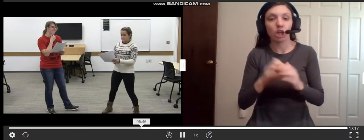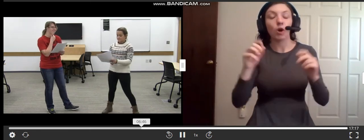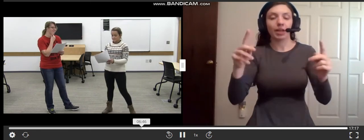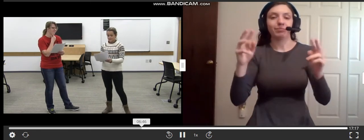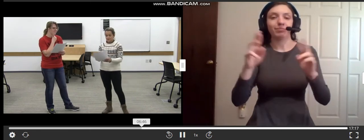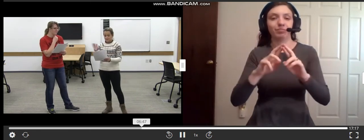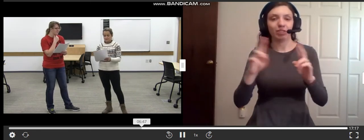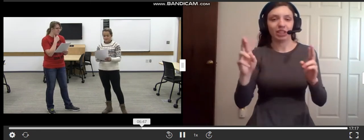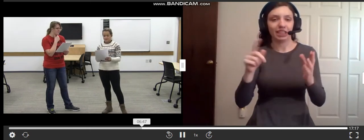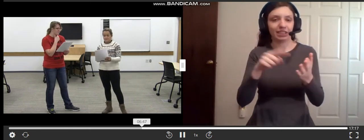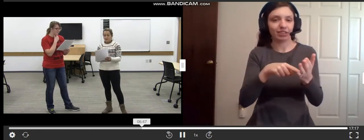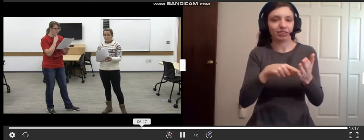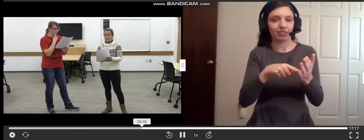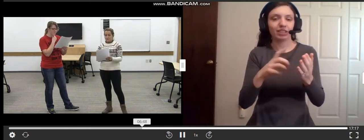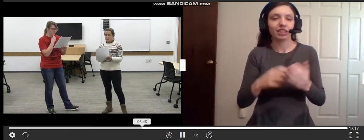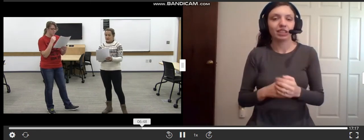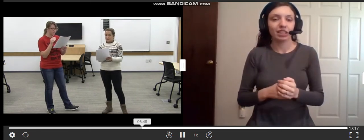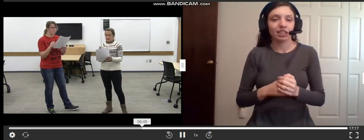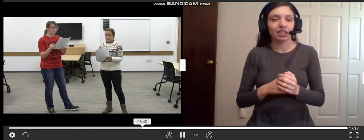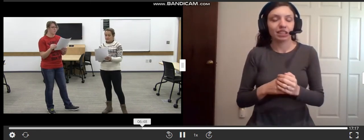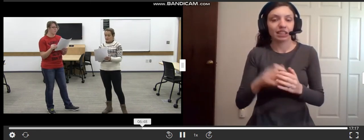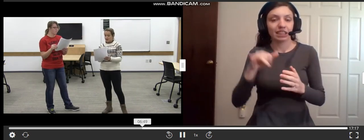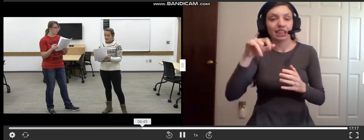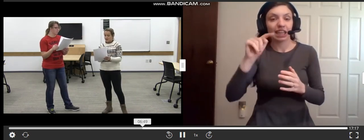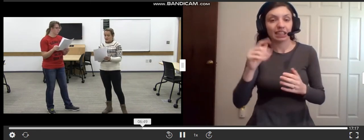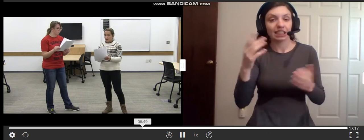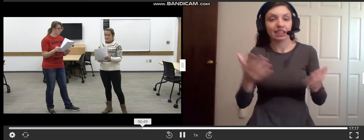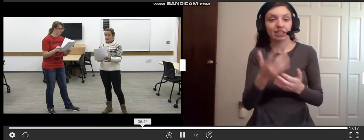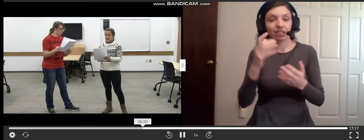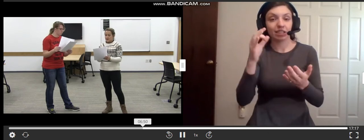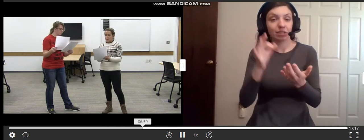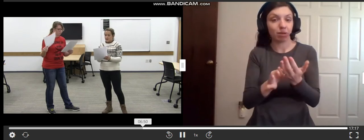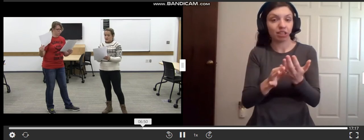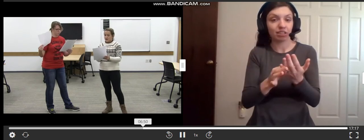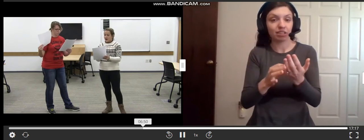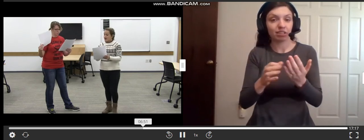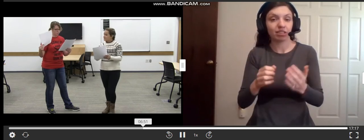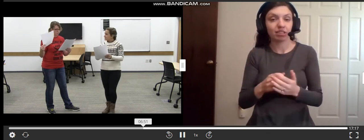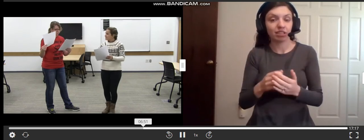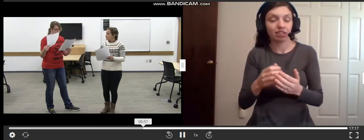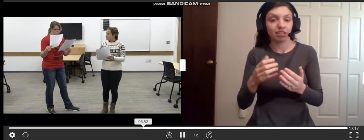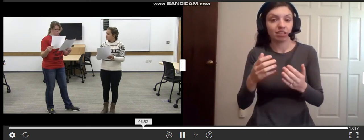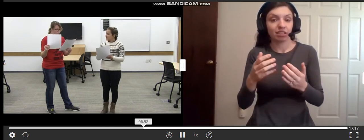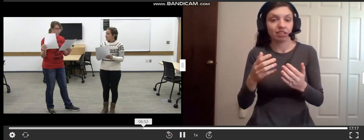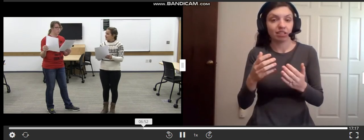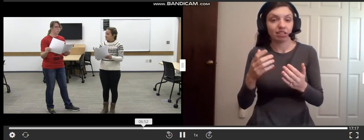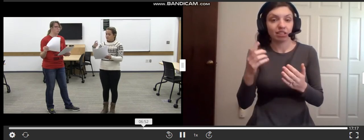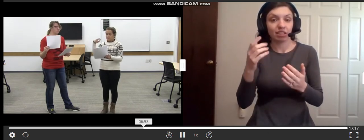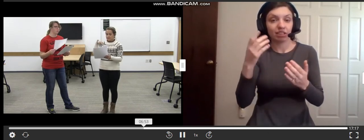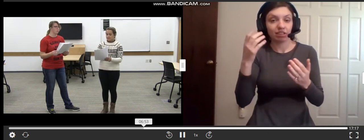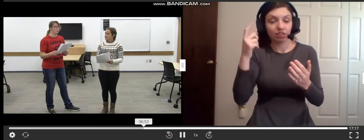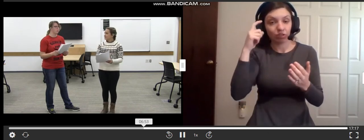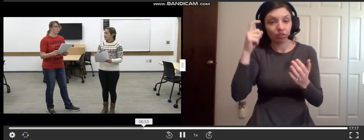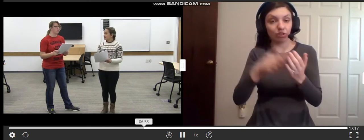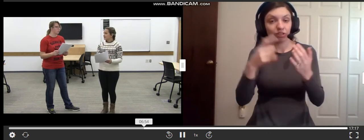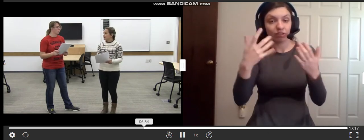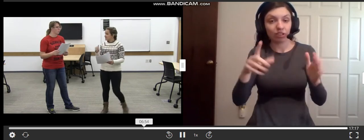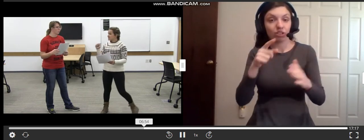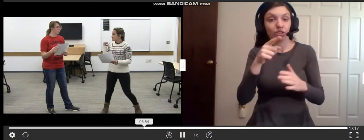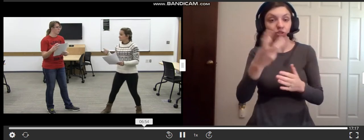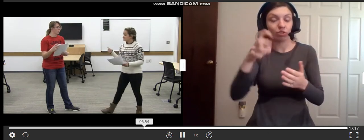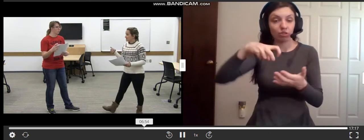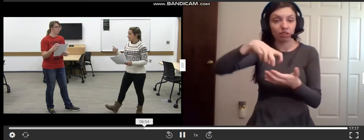There we go. There's your scene. So yet here's a spot. And then after you notice that, you're going to kneel down